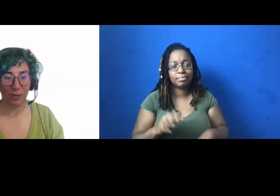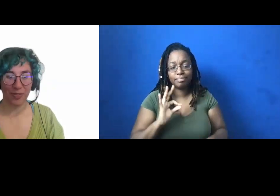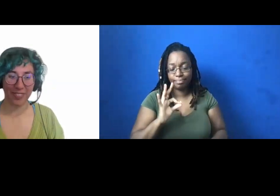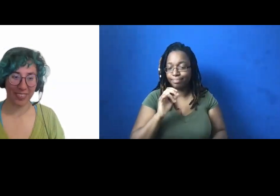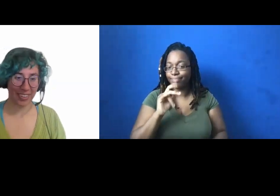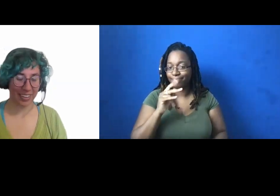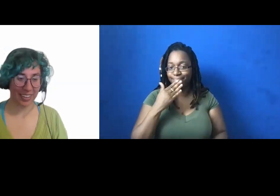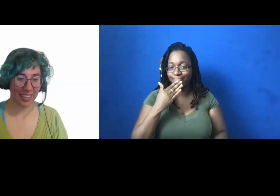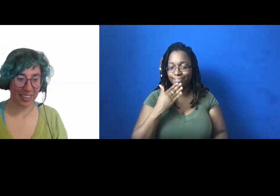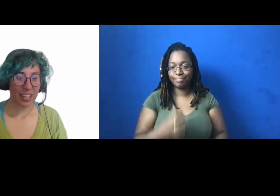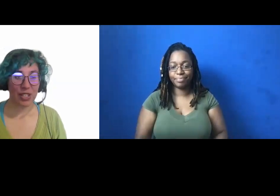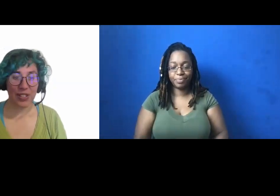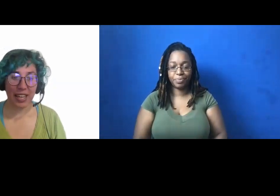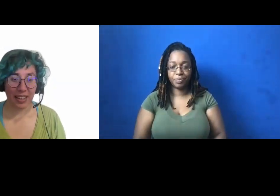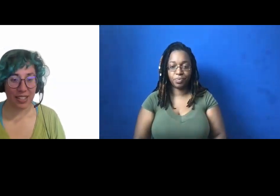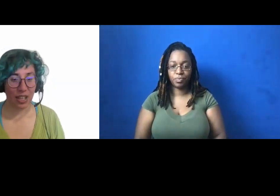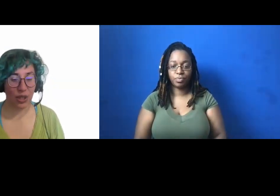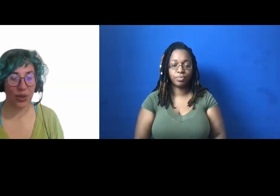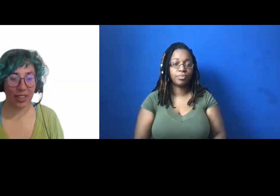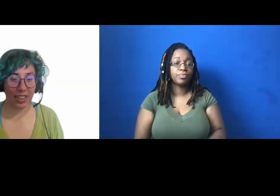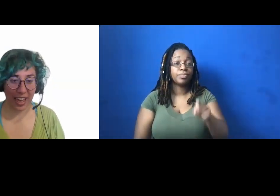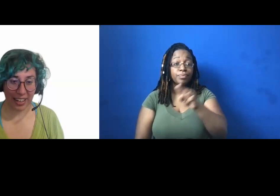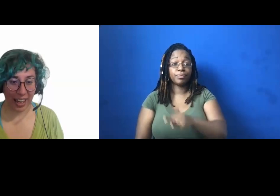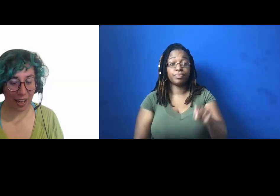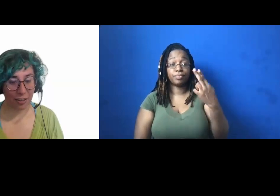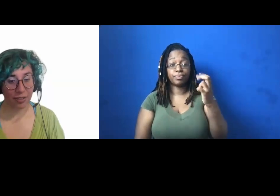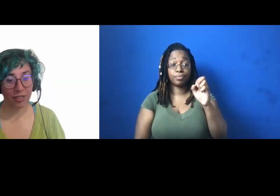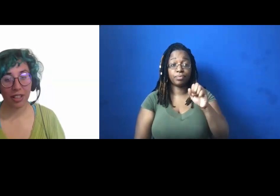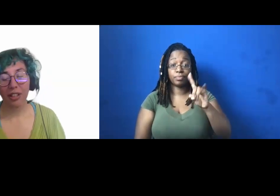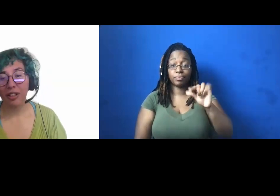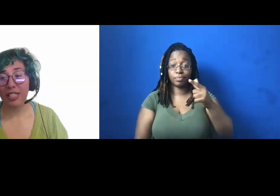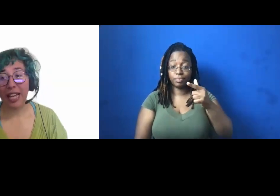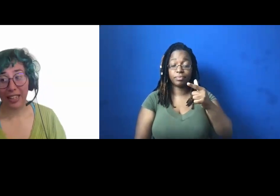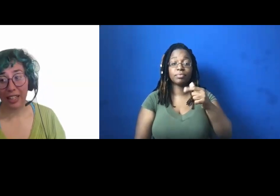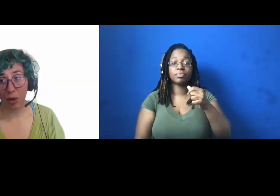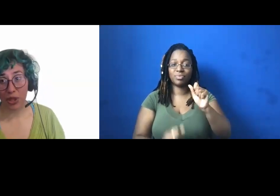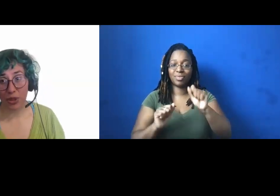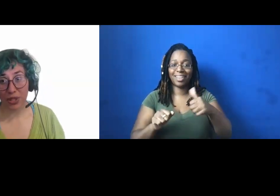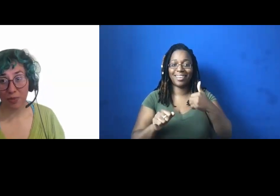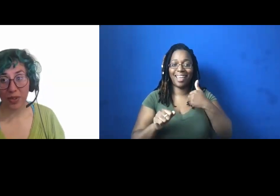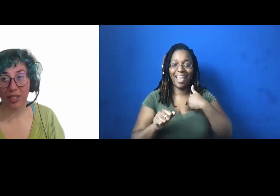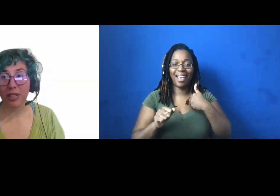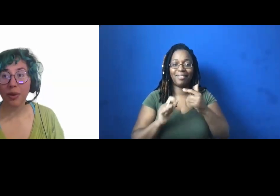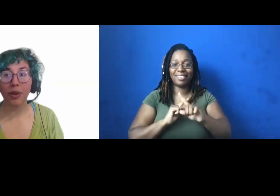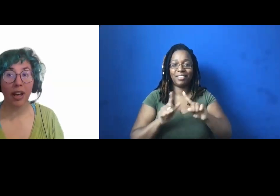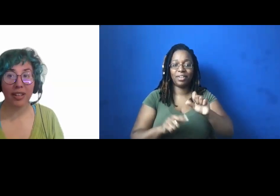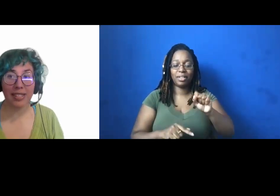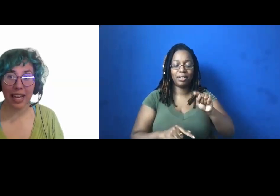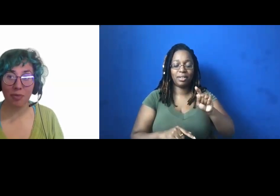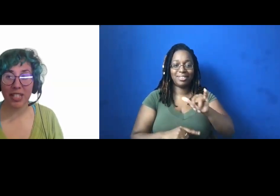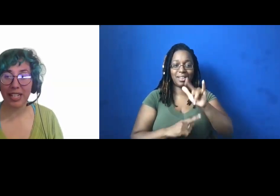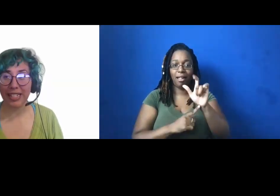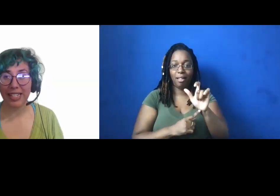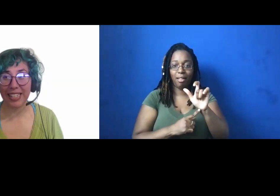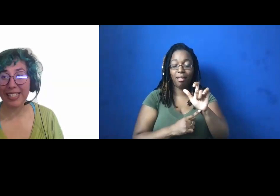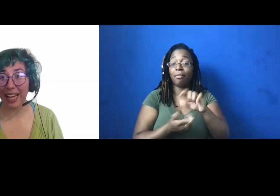Thank you. To use headings, you can have the styling options. So headings